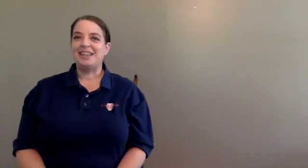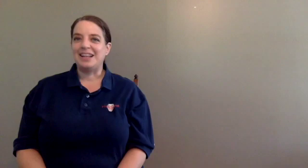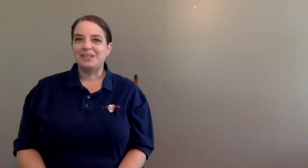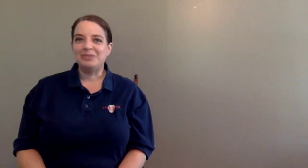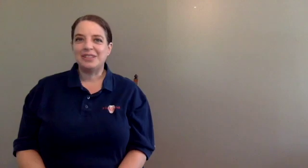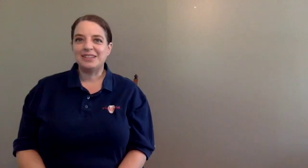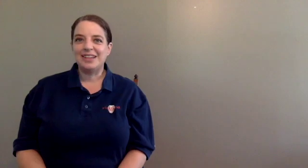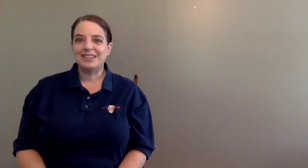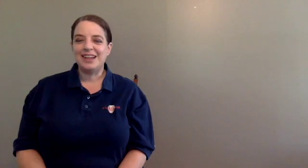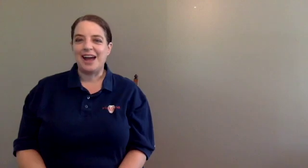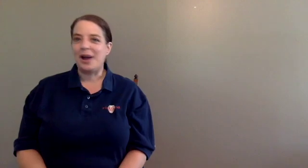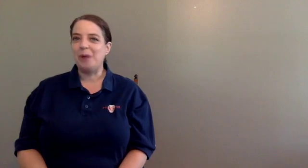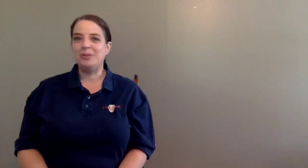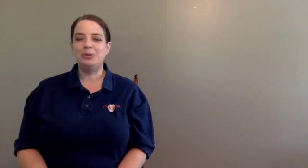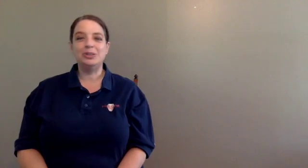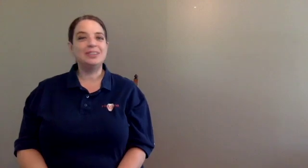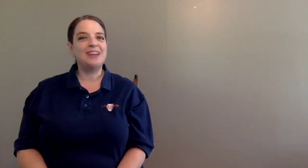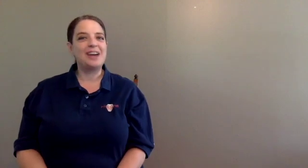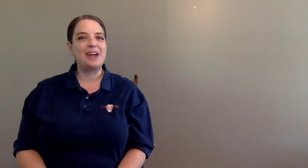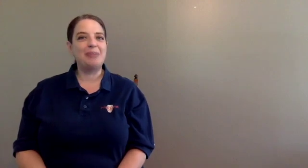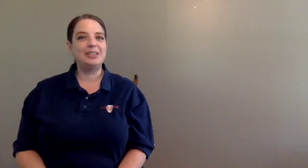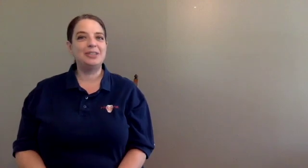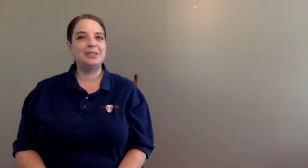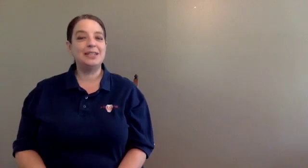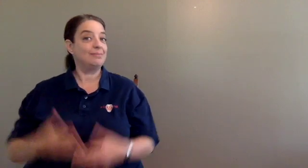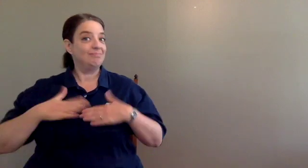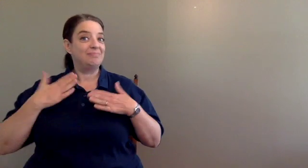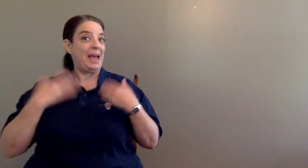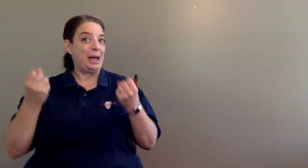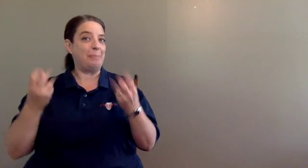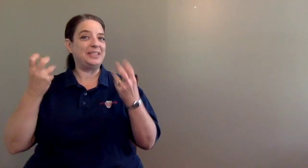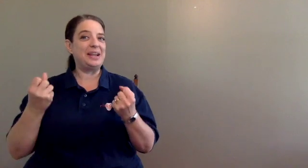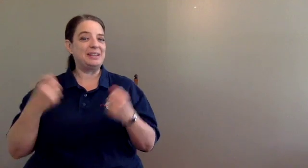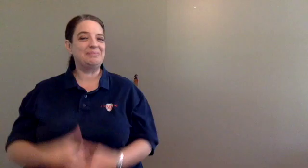that's it for this lesson. I hope you learned a lot and are able to use these. Happy signing.